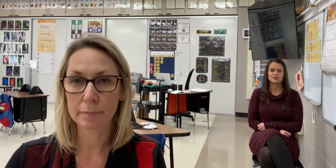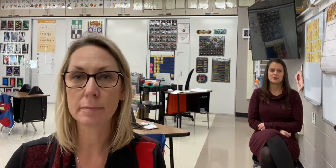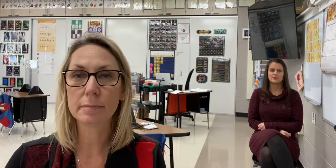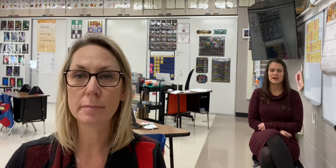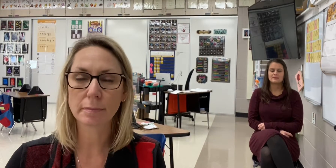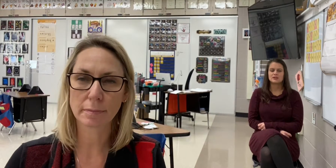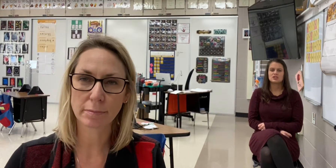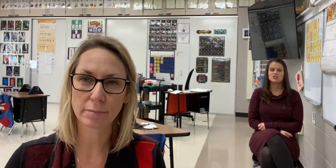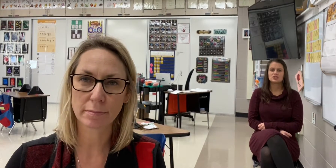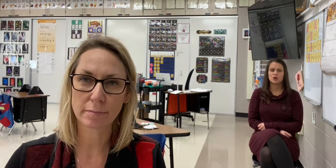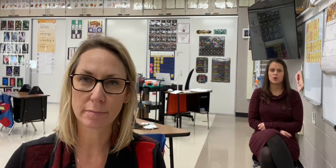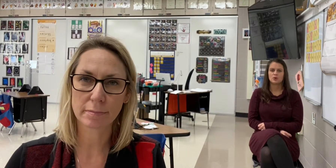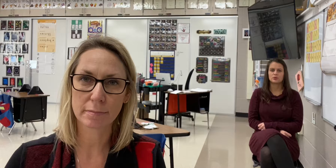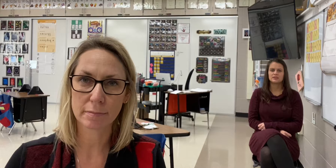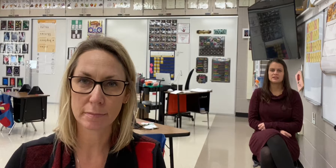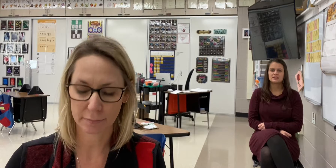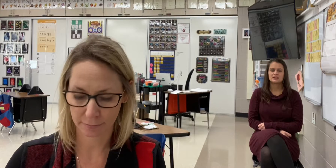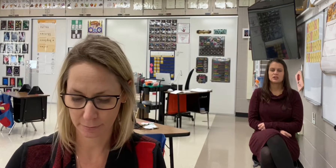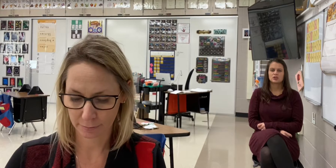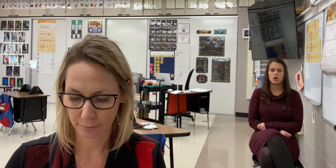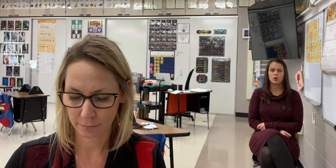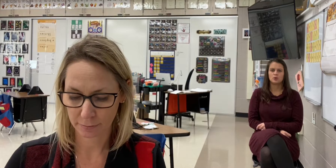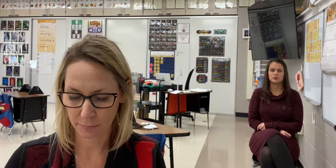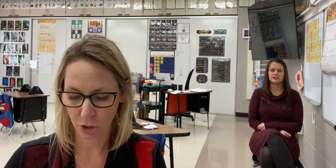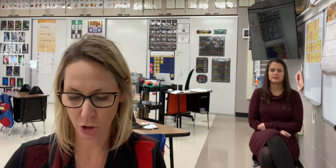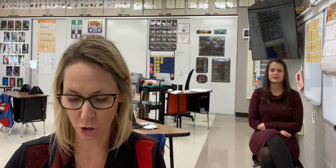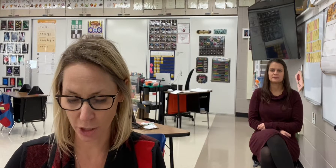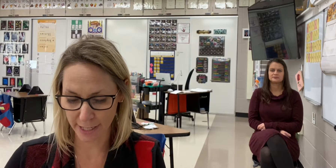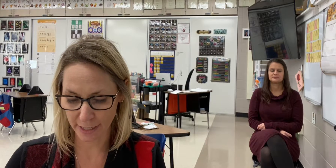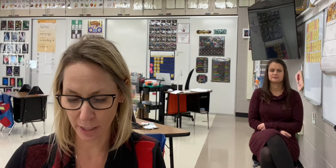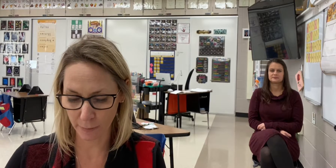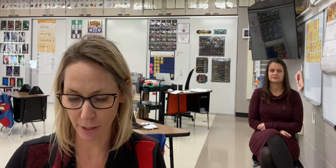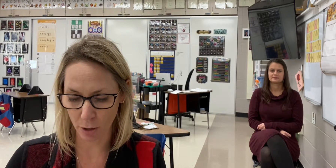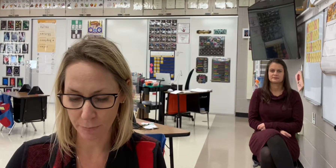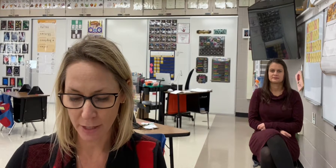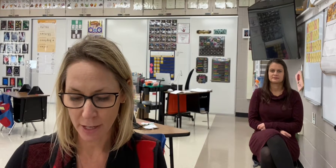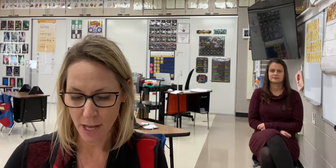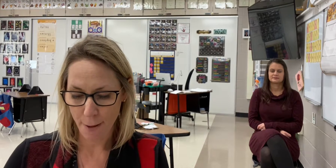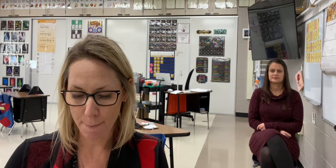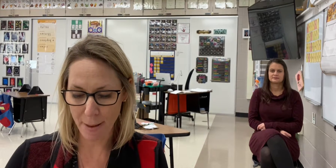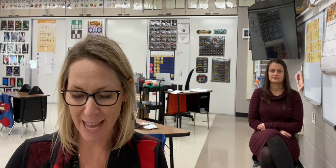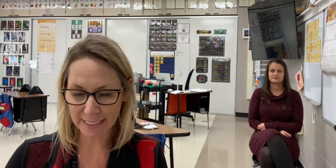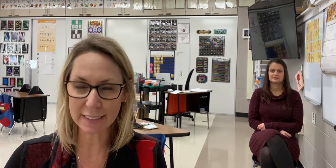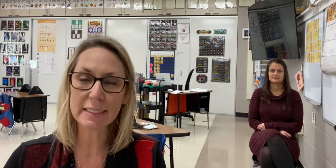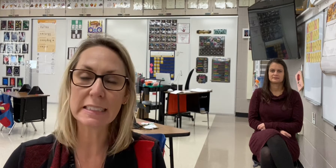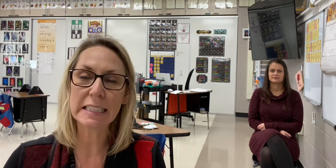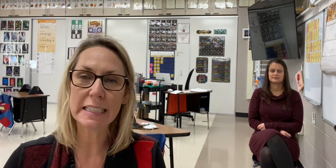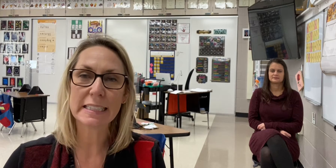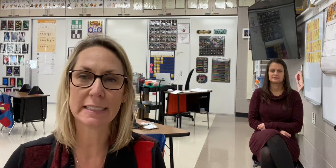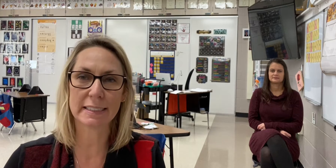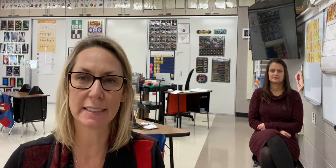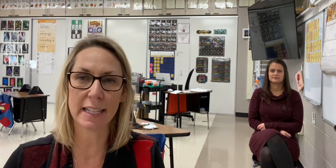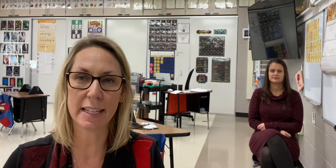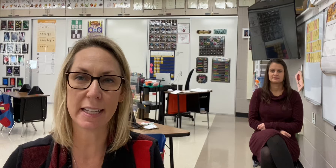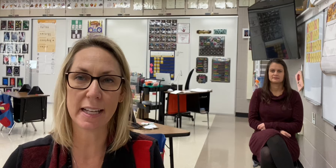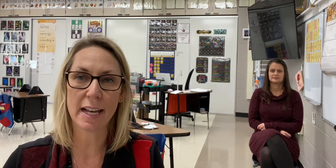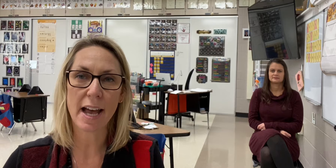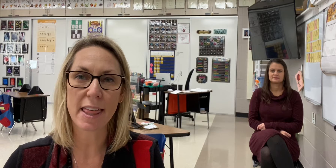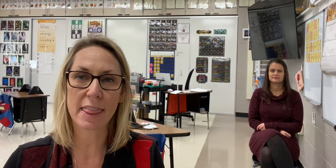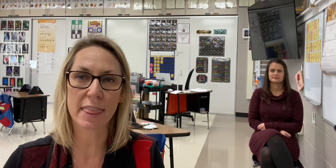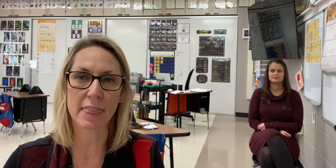Okay, the two that rhyme, told, cold. Good, here we go. Best,